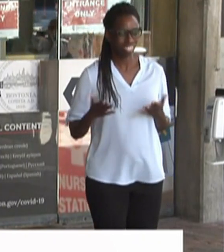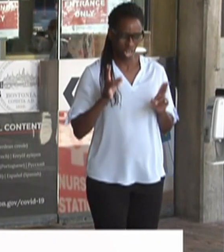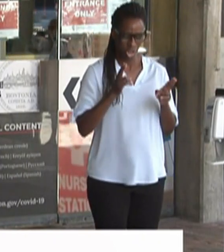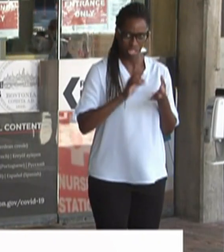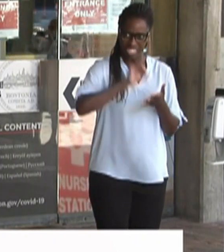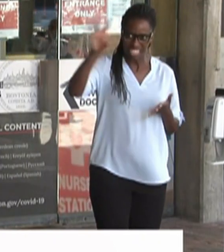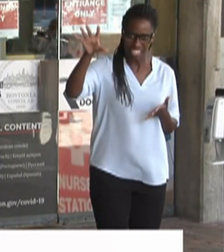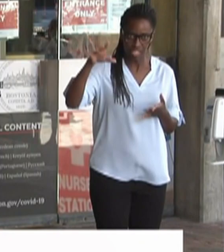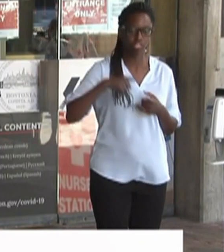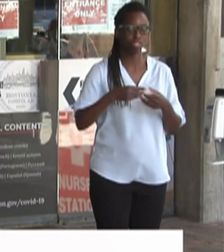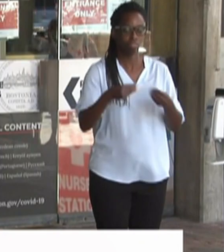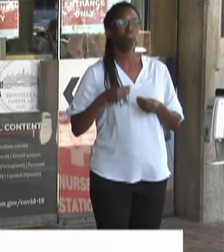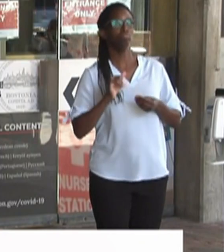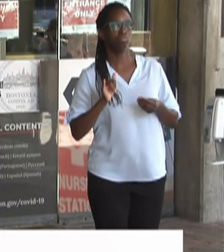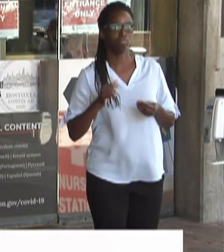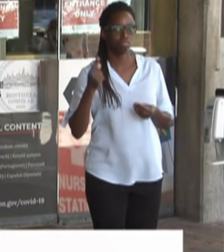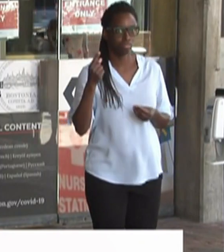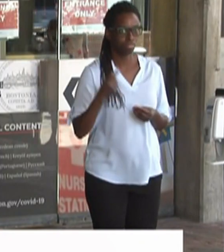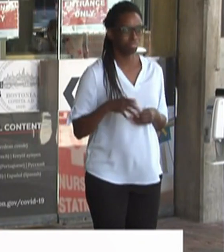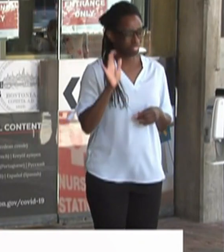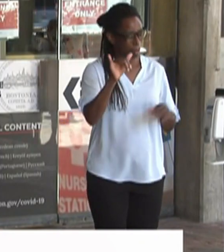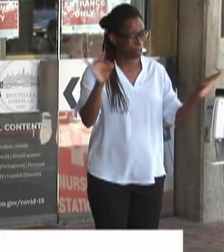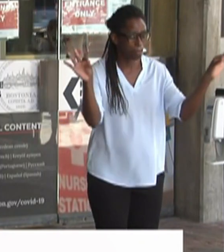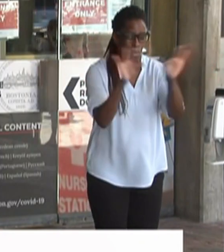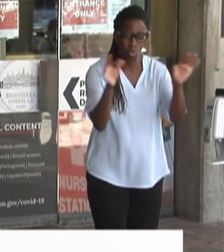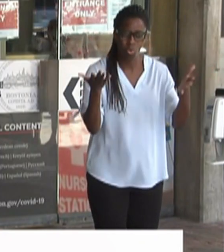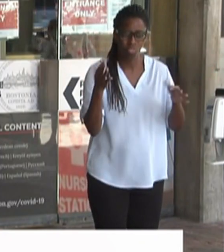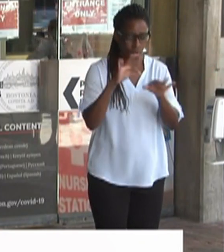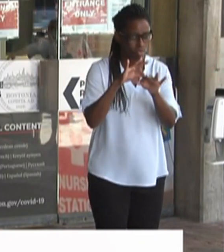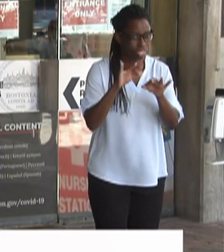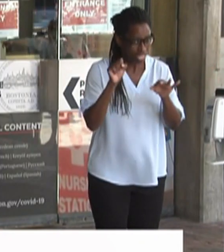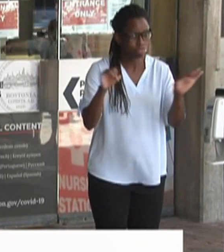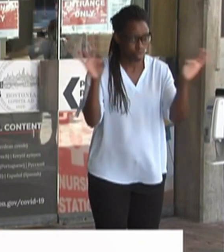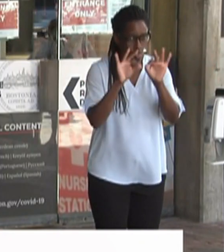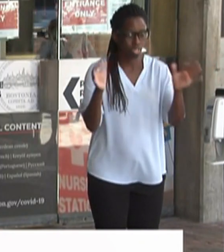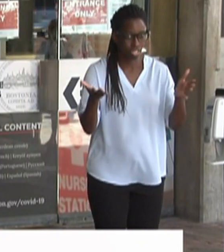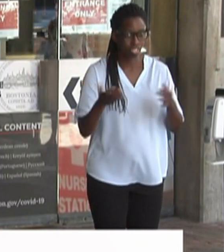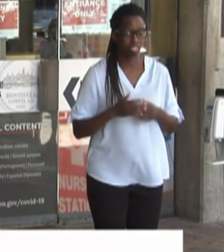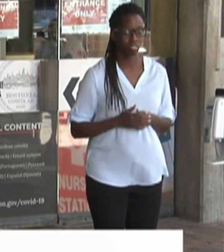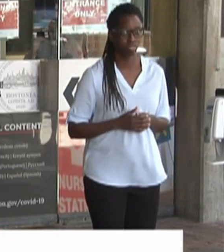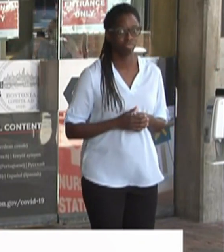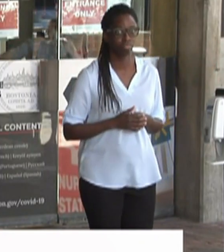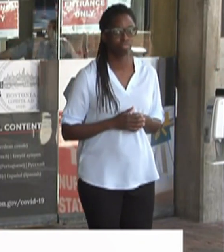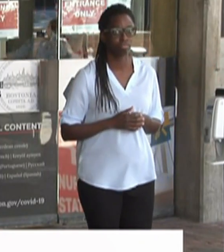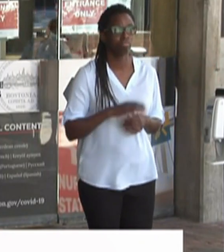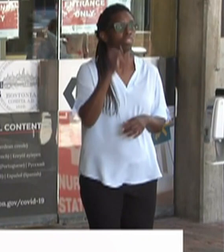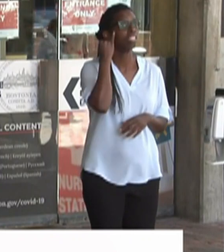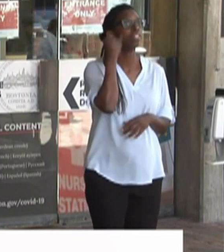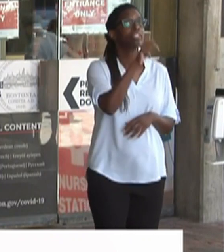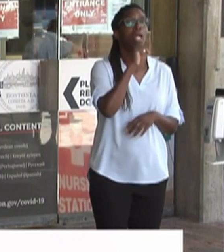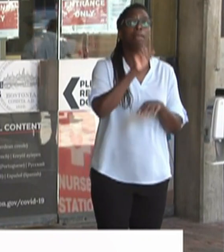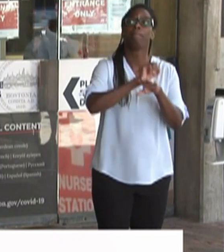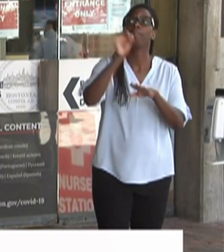matter, and if those votes aren't in the mail before the 1st, they don't count, which is unfortunate.